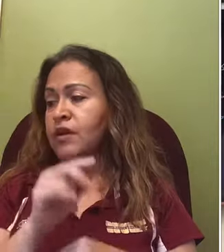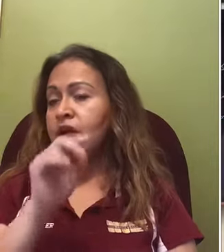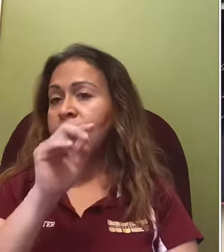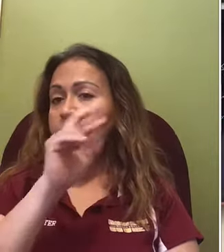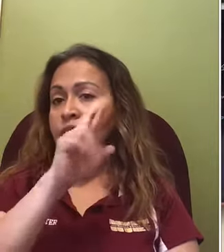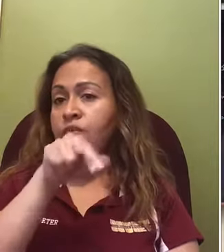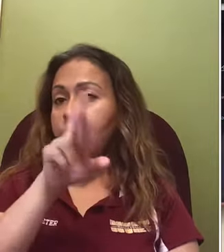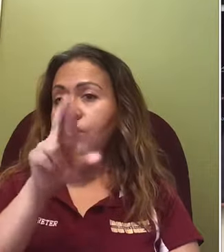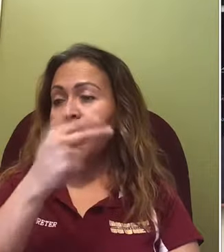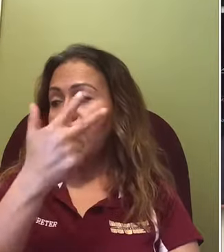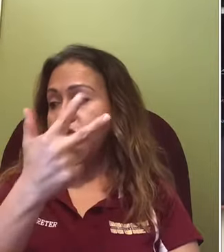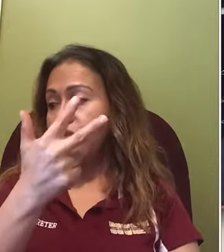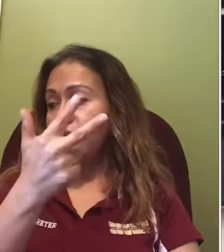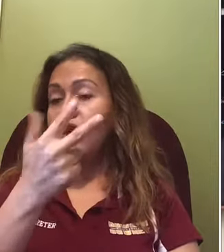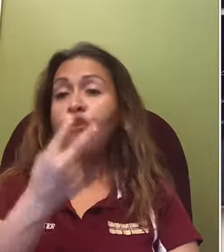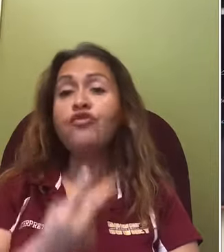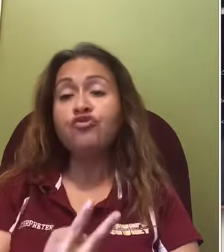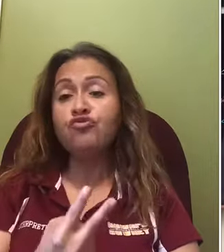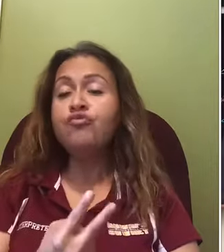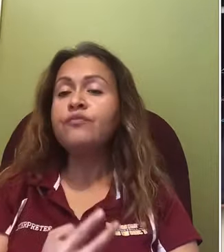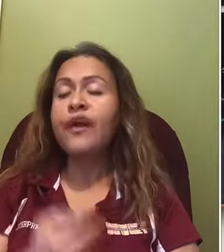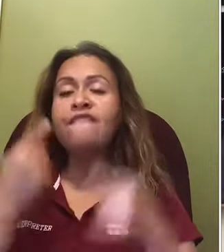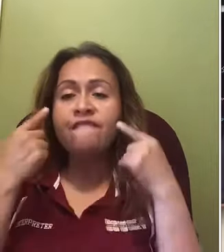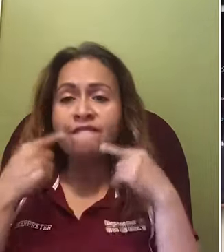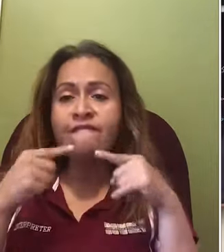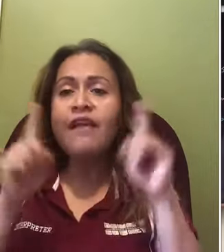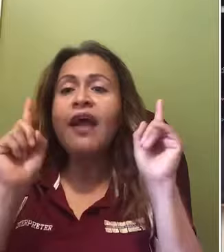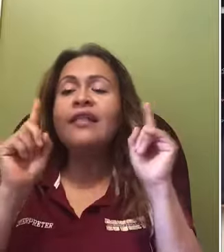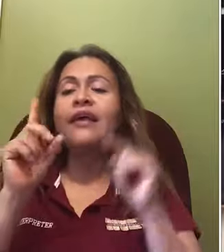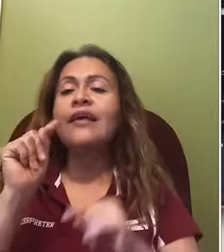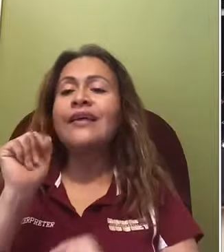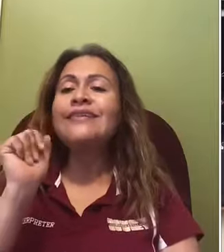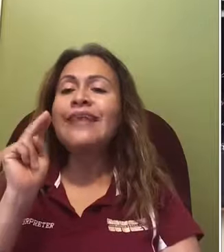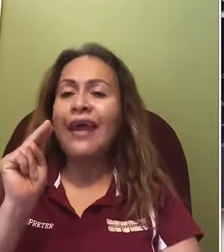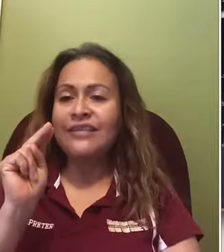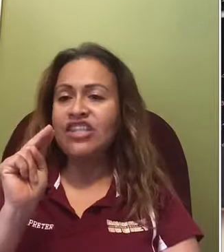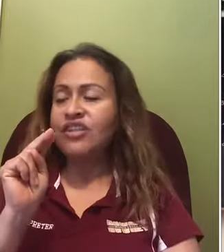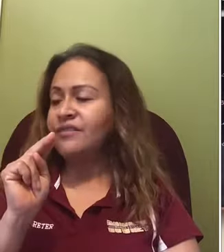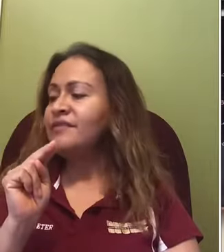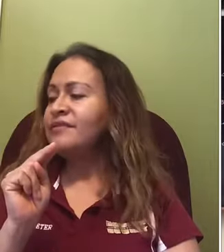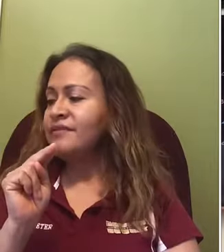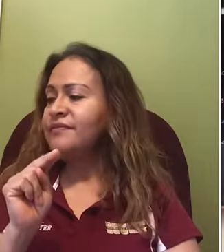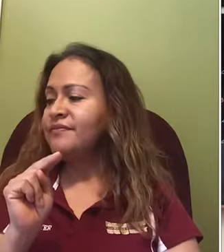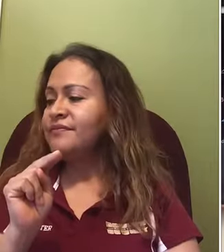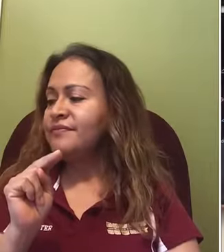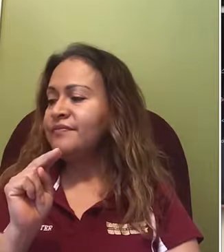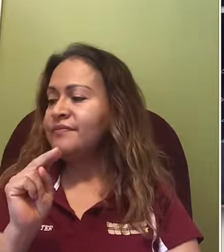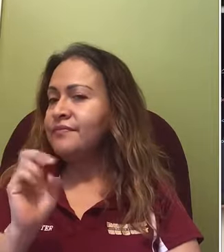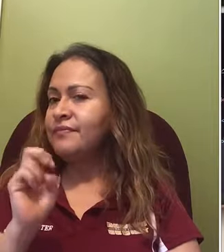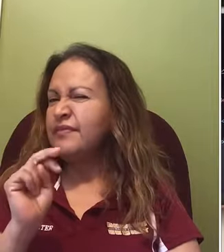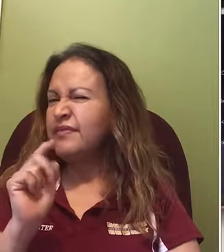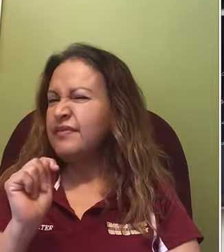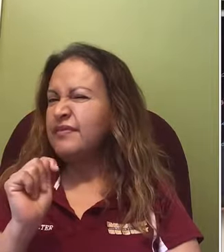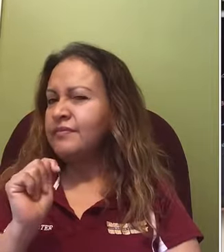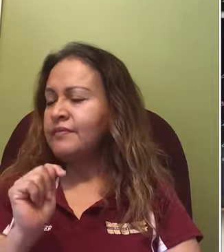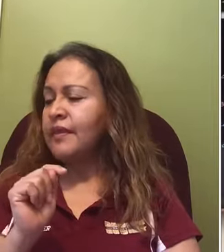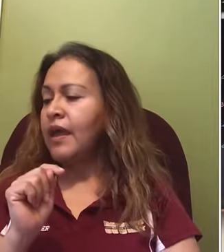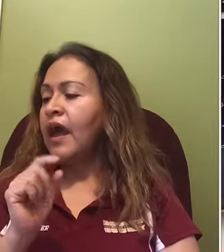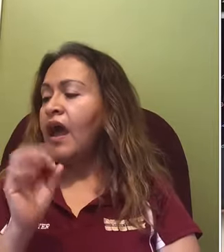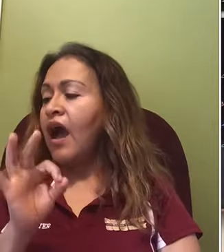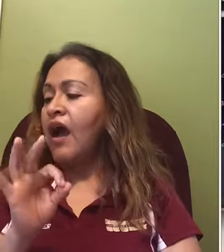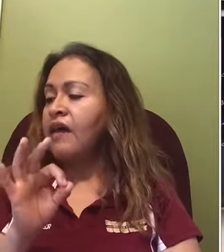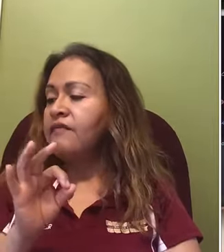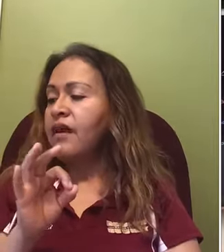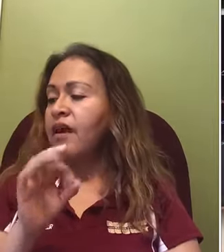3 over 2. Finally, let's do the tangent. The tangent of